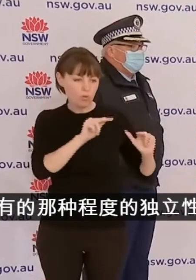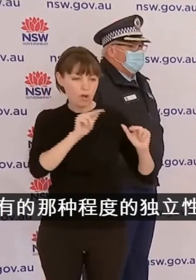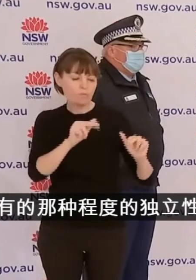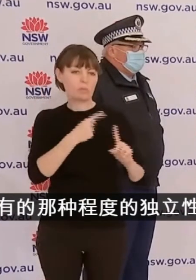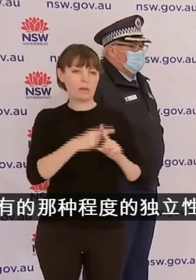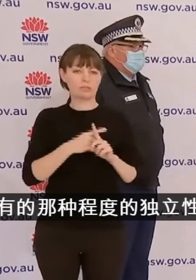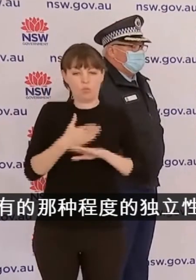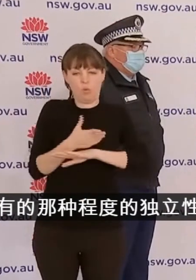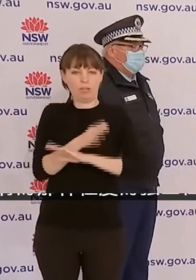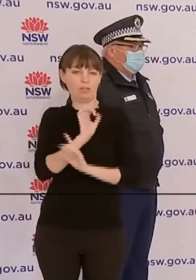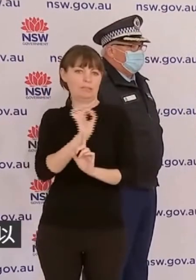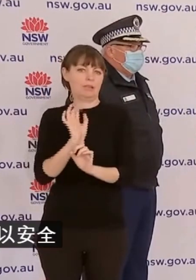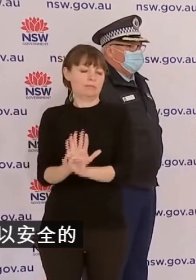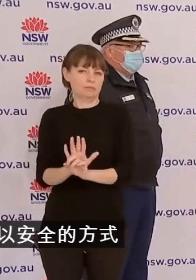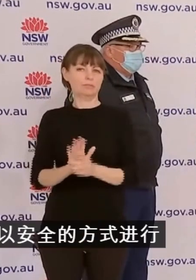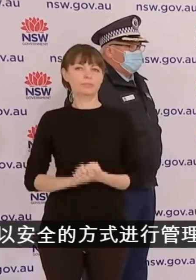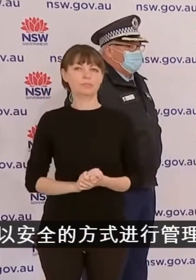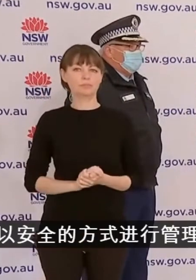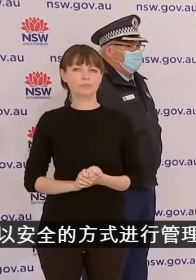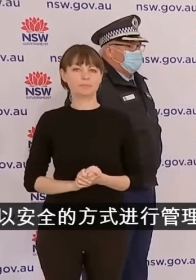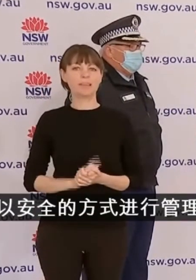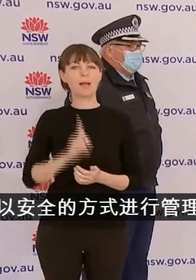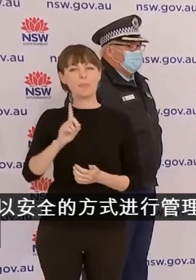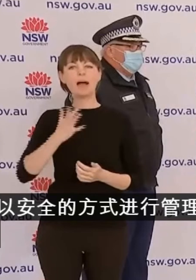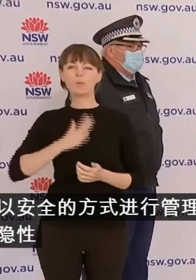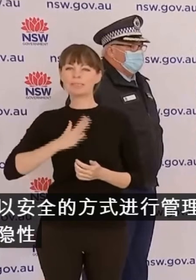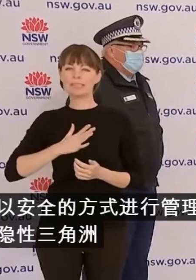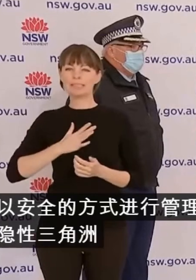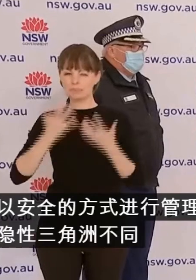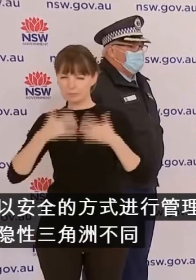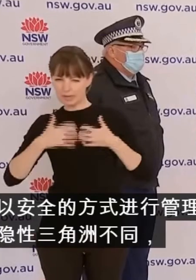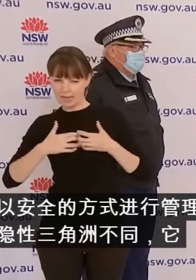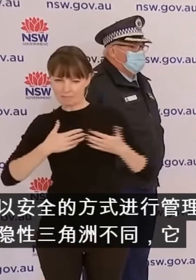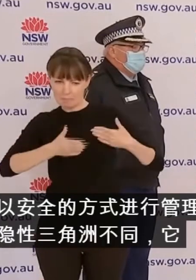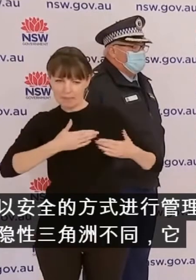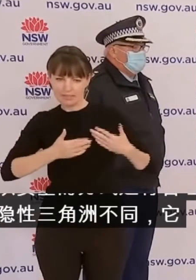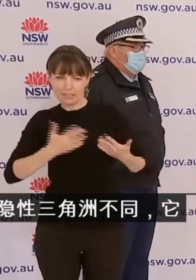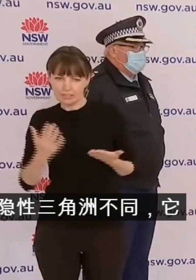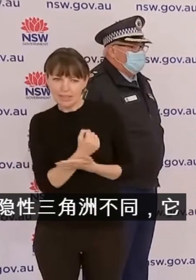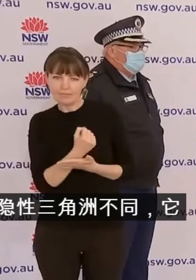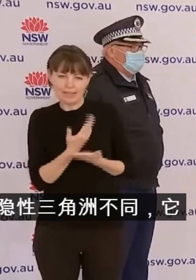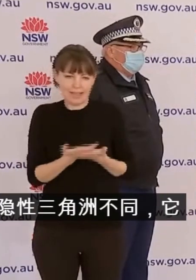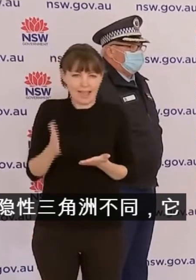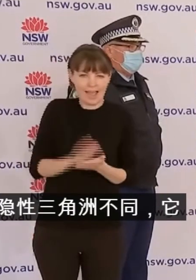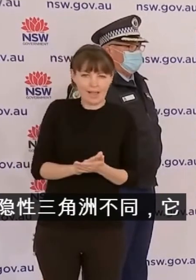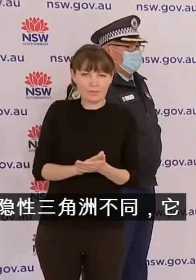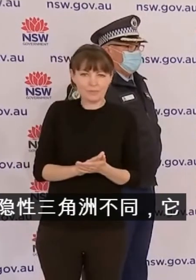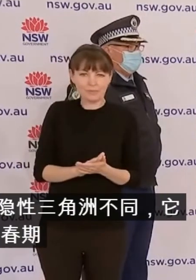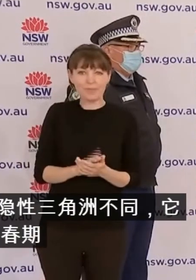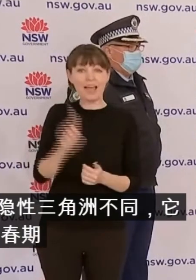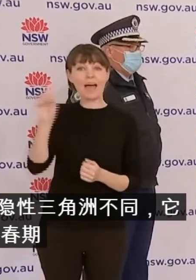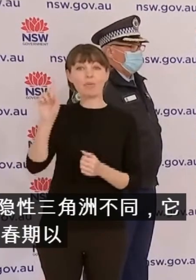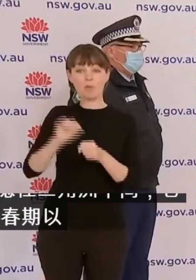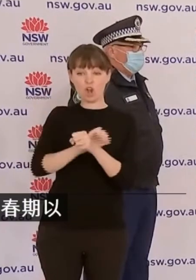school children don't. But of course, this has to be managed in a safe way, because unlike other strains of COVID, Delta is